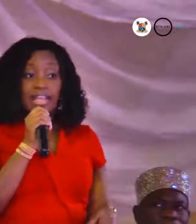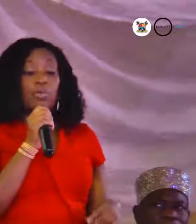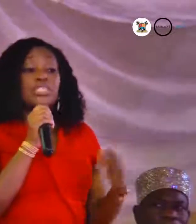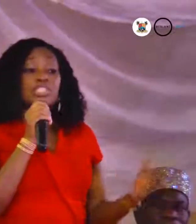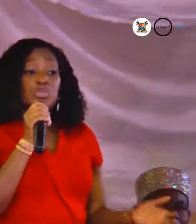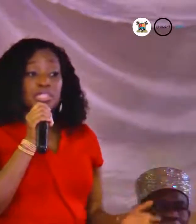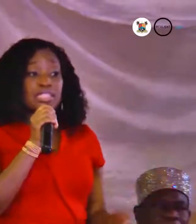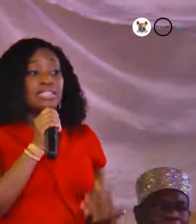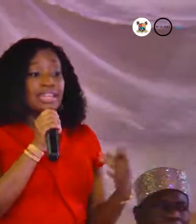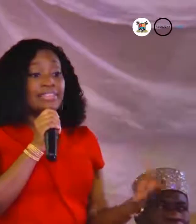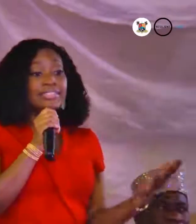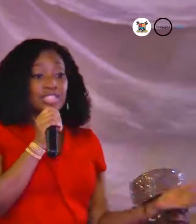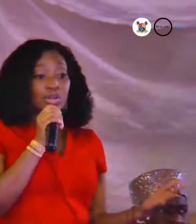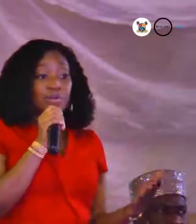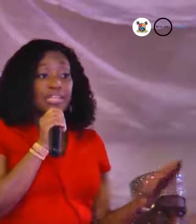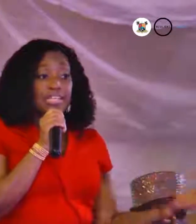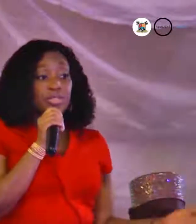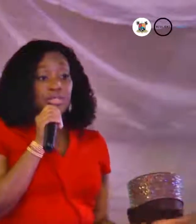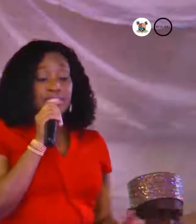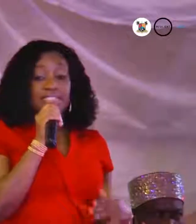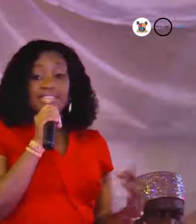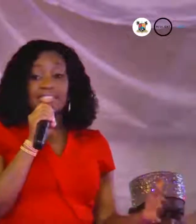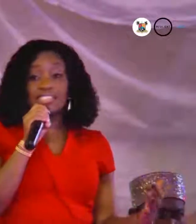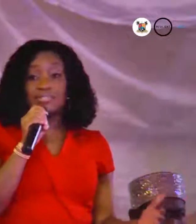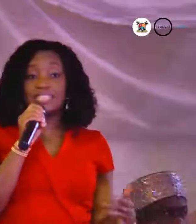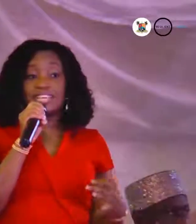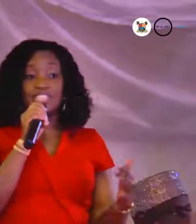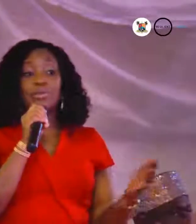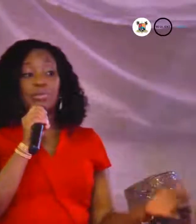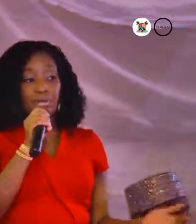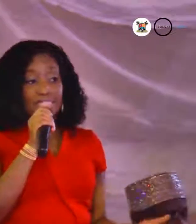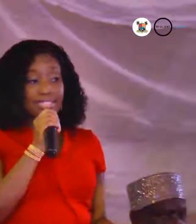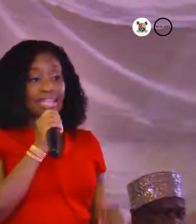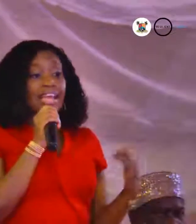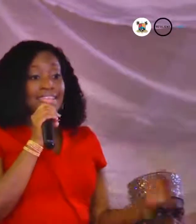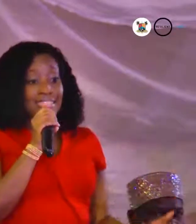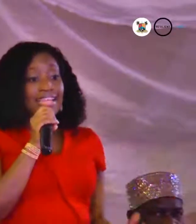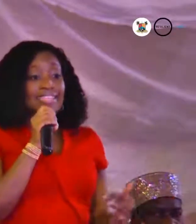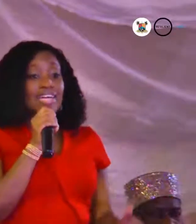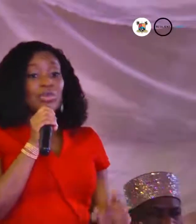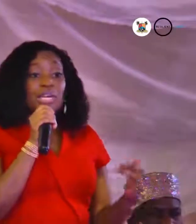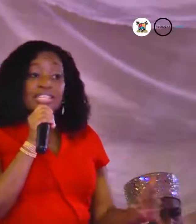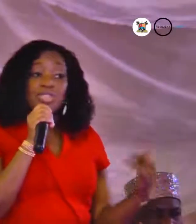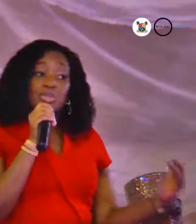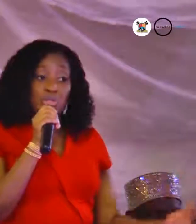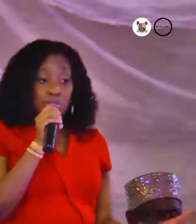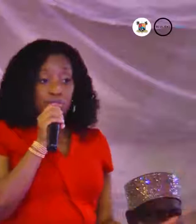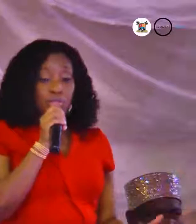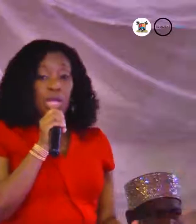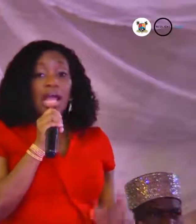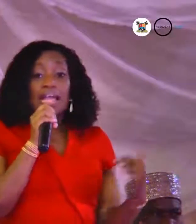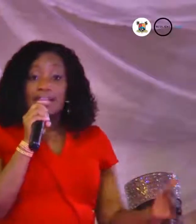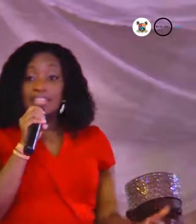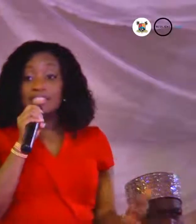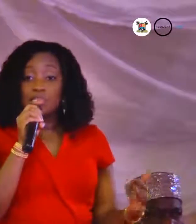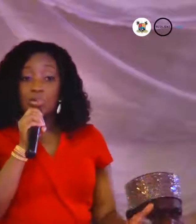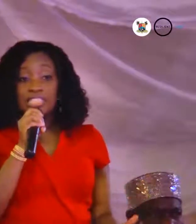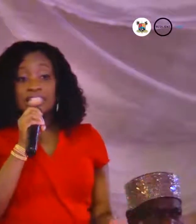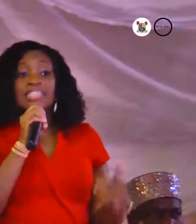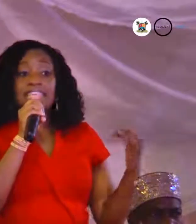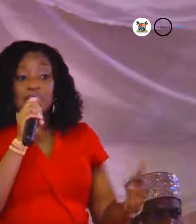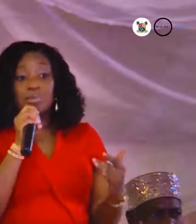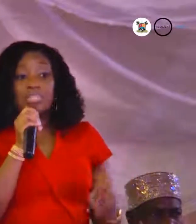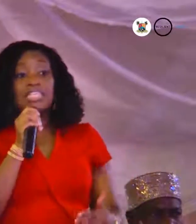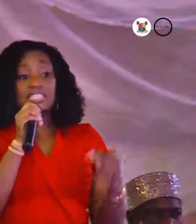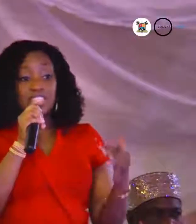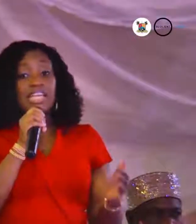can, which is what the health sector currently does in its tax shifting, tax sharing policy, saying that where there's no doctor, a nurse is